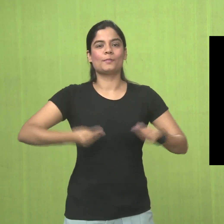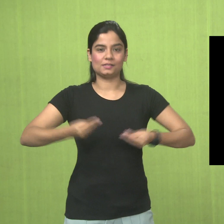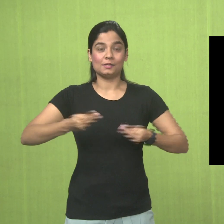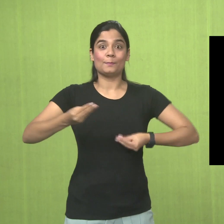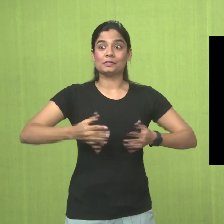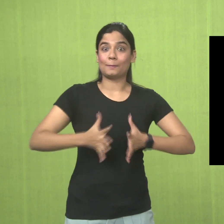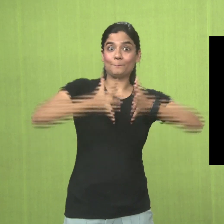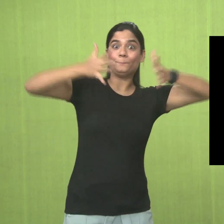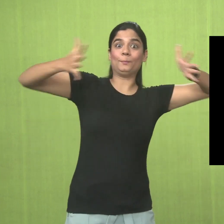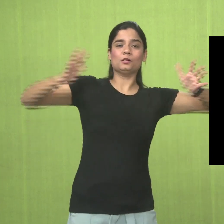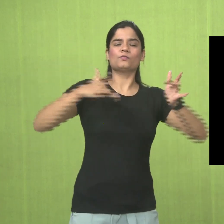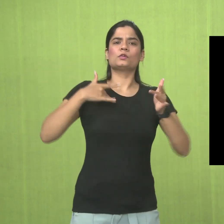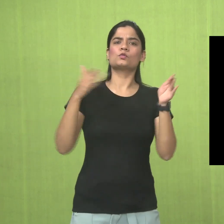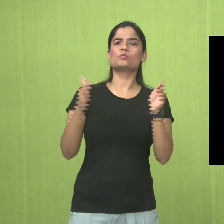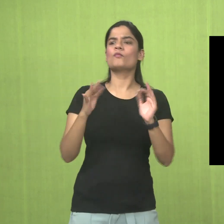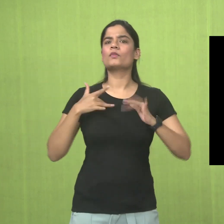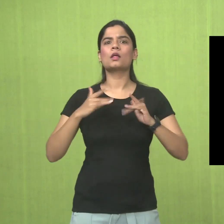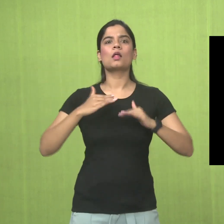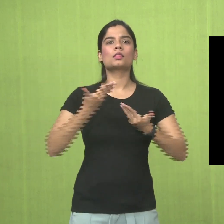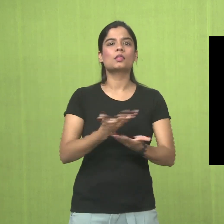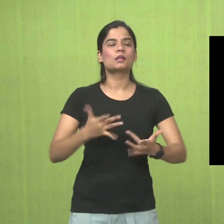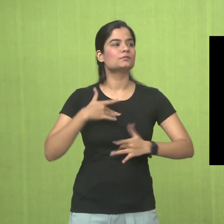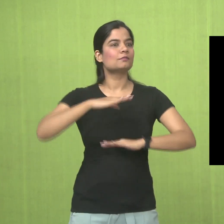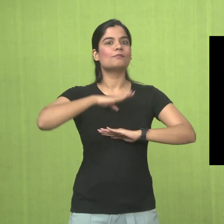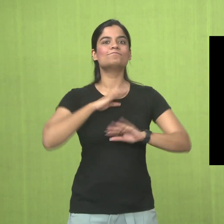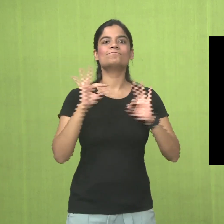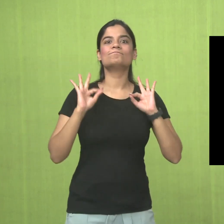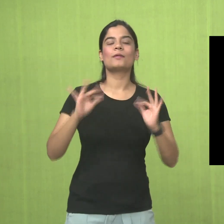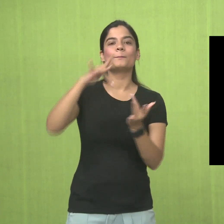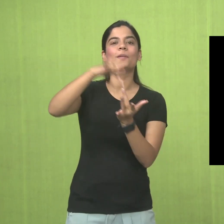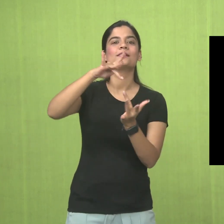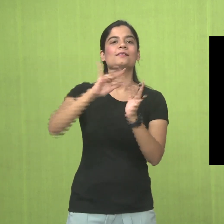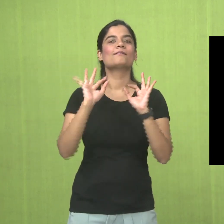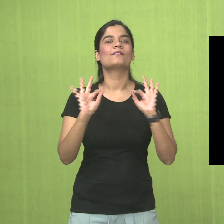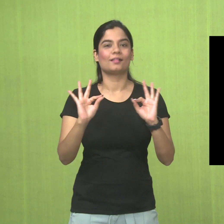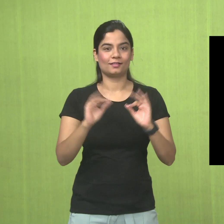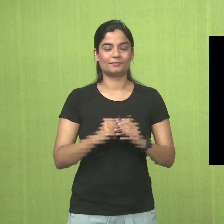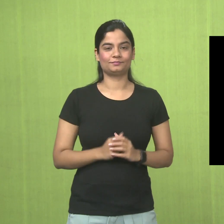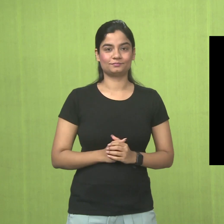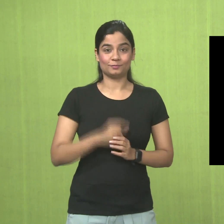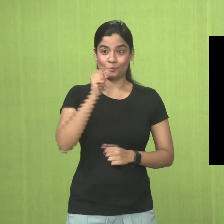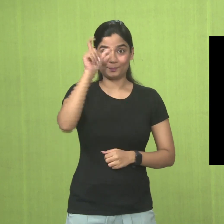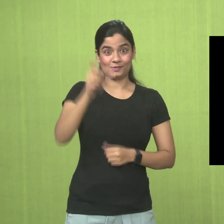items. As his business was a small business, he was doing quite well with his